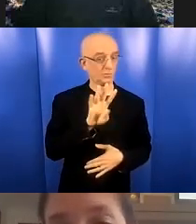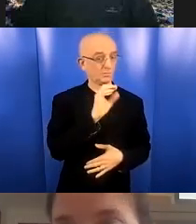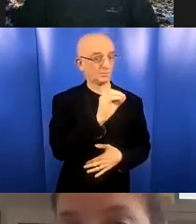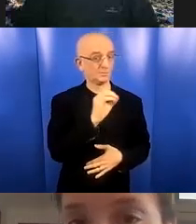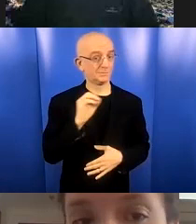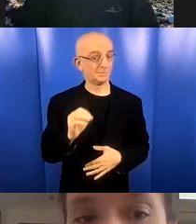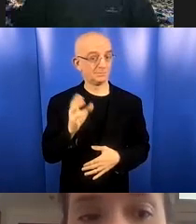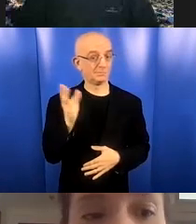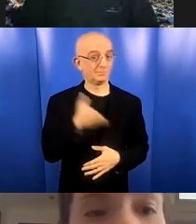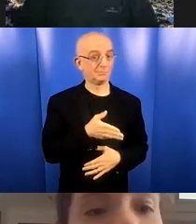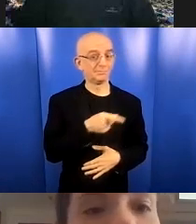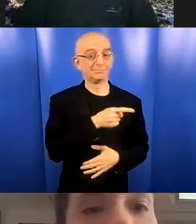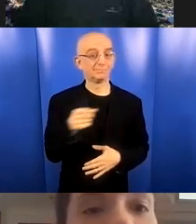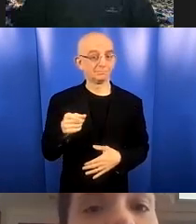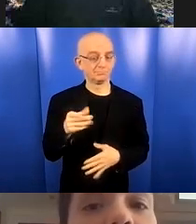respected.